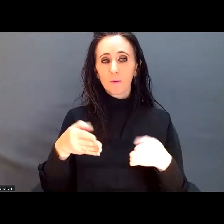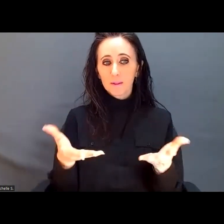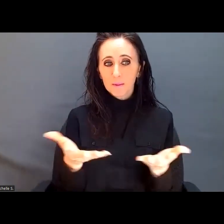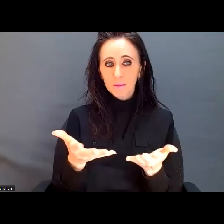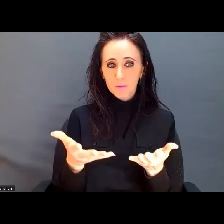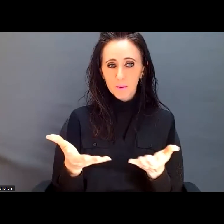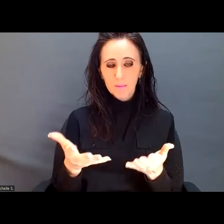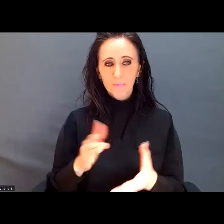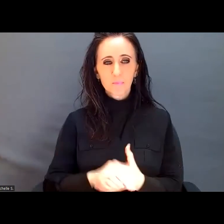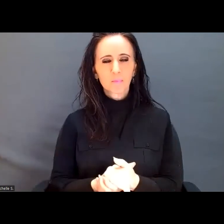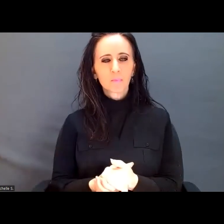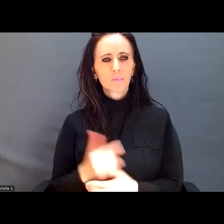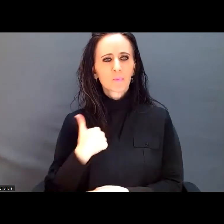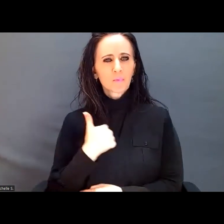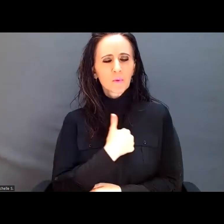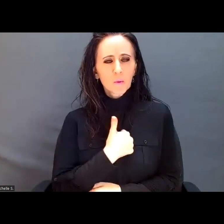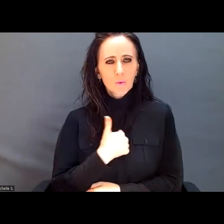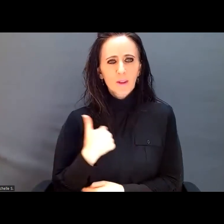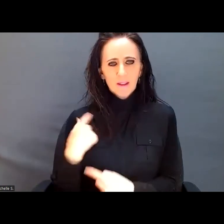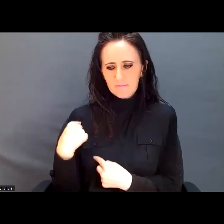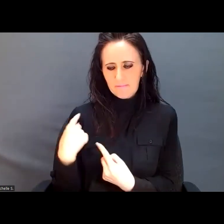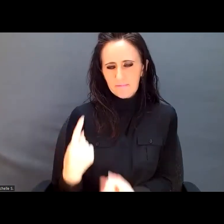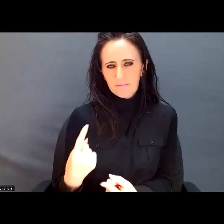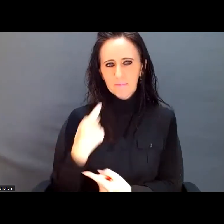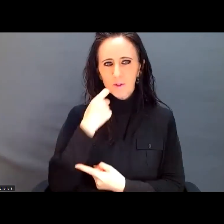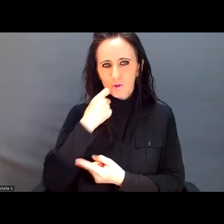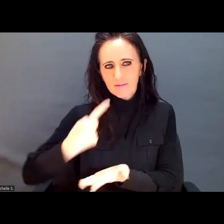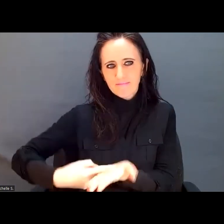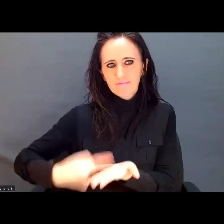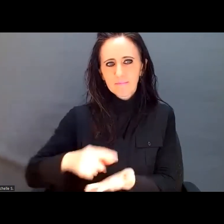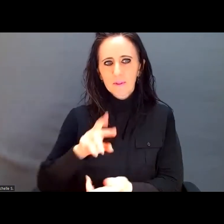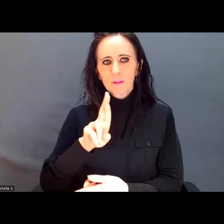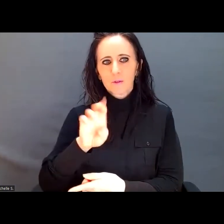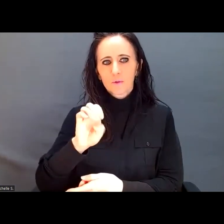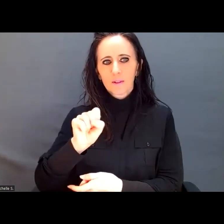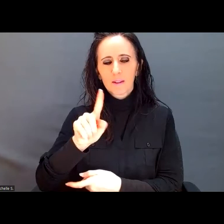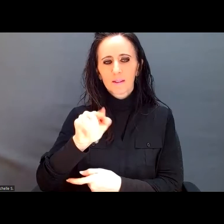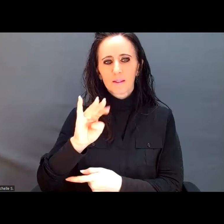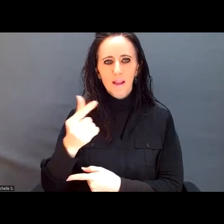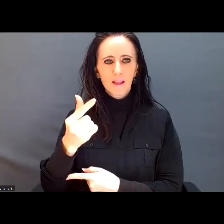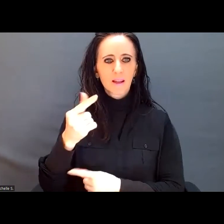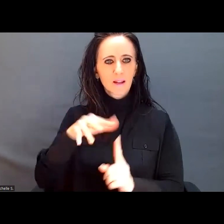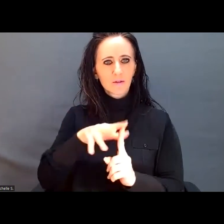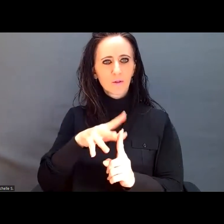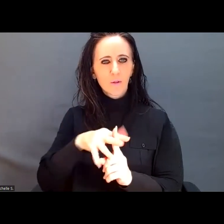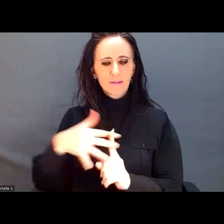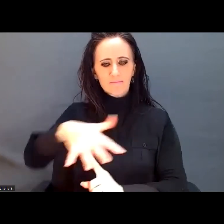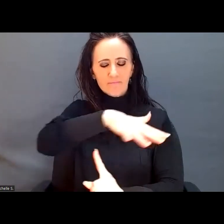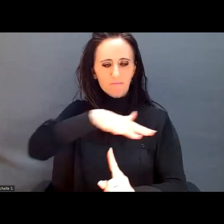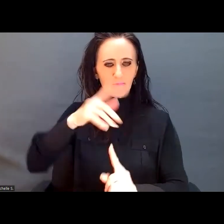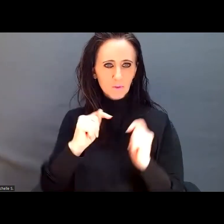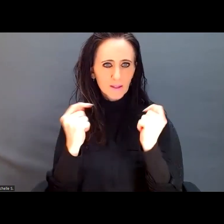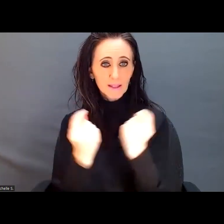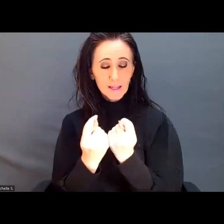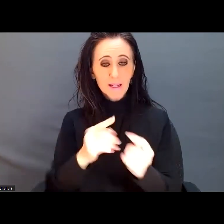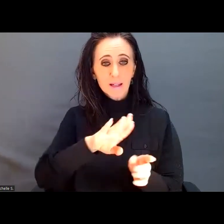We just finished resetting the context for the team. Now we're going to reset our own habits. Let's take a peek at that. That's that next page